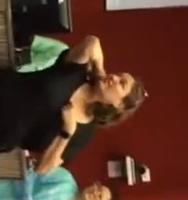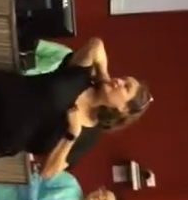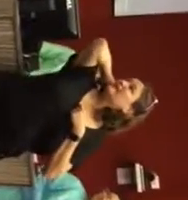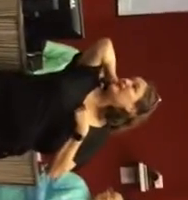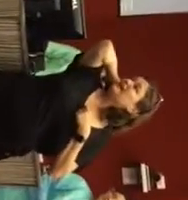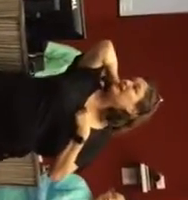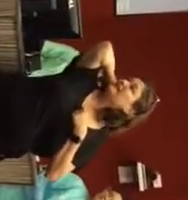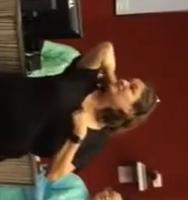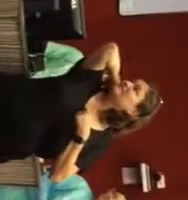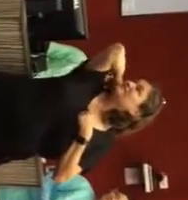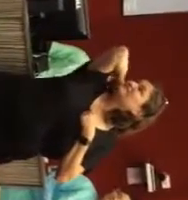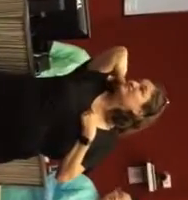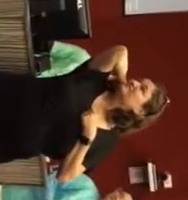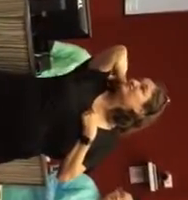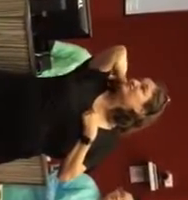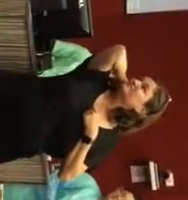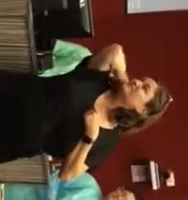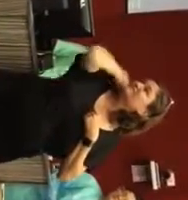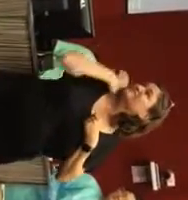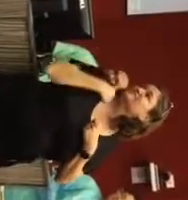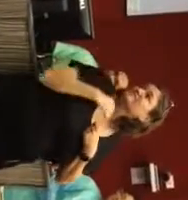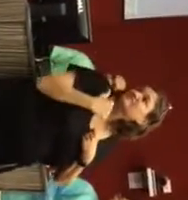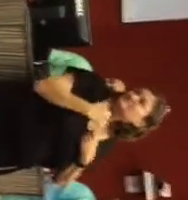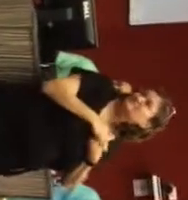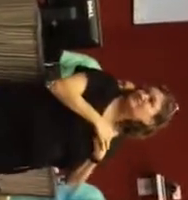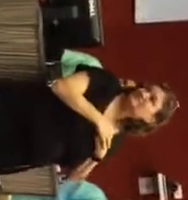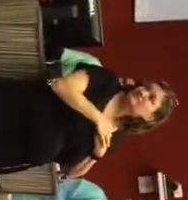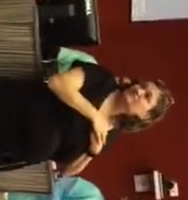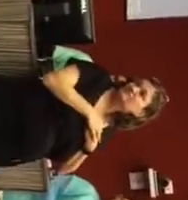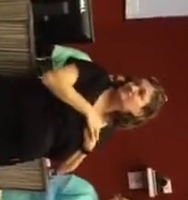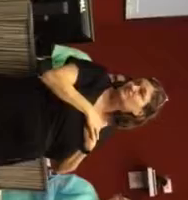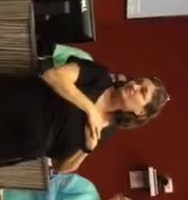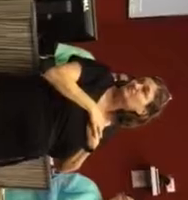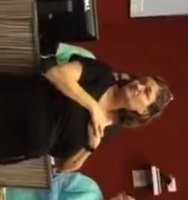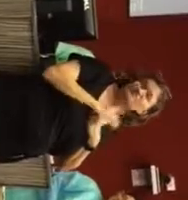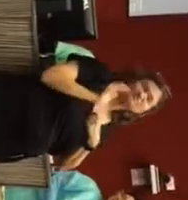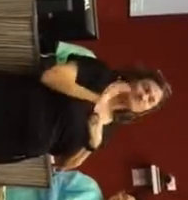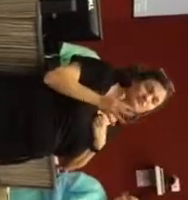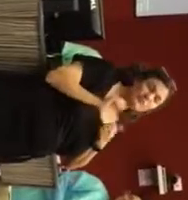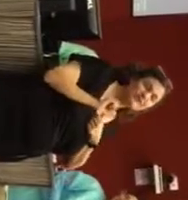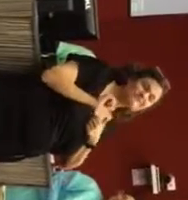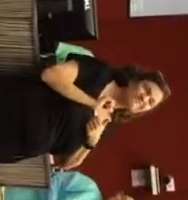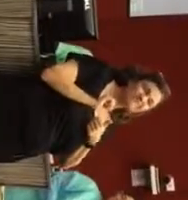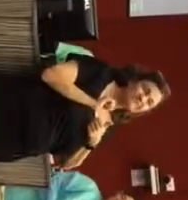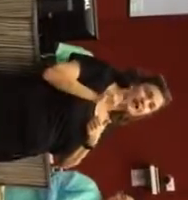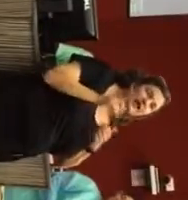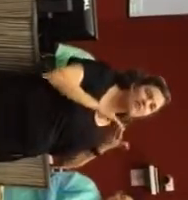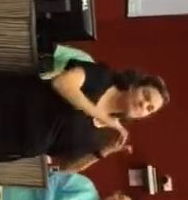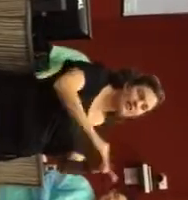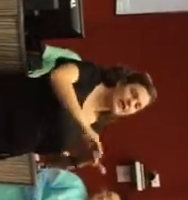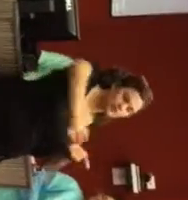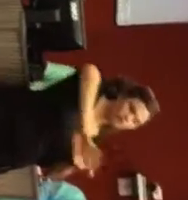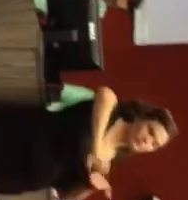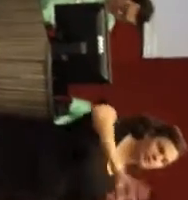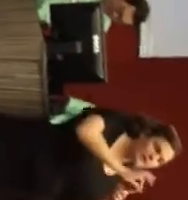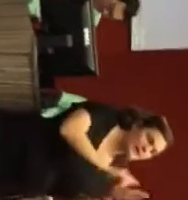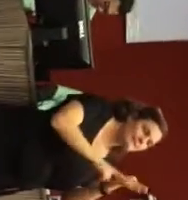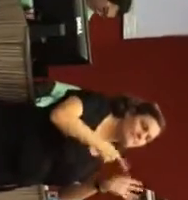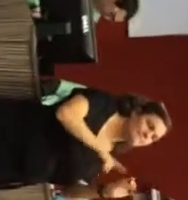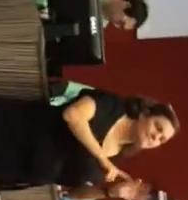okay. They're better, are they? They help with plaque removal.